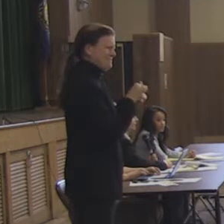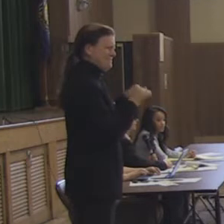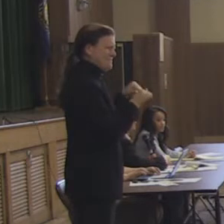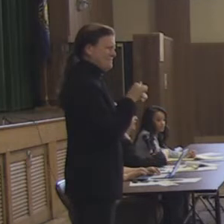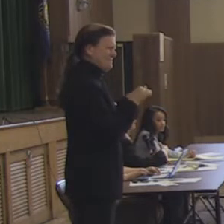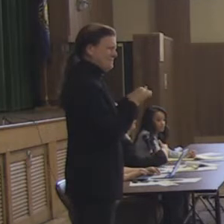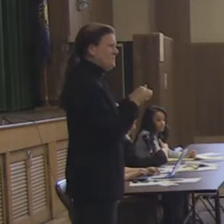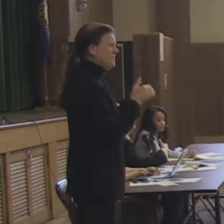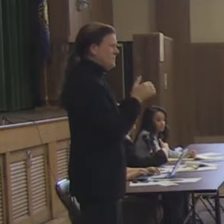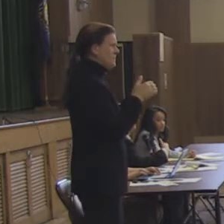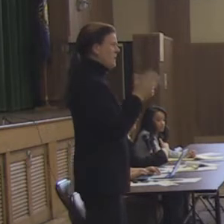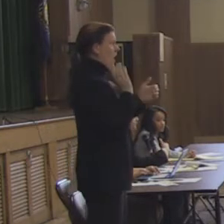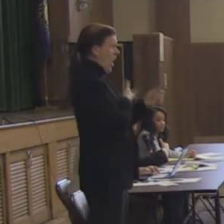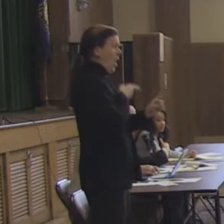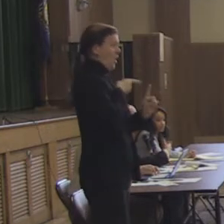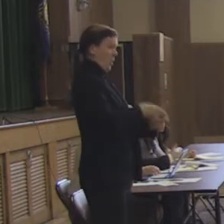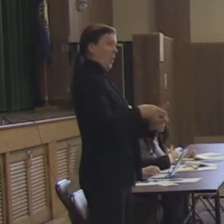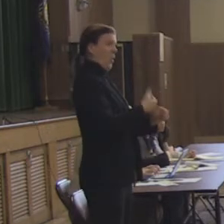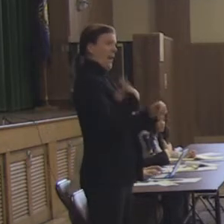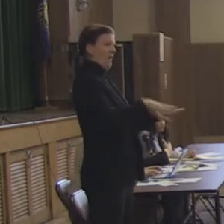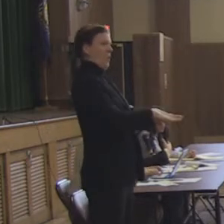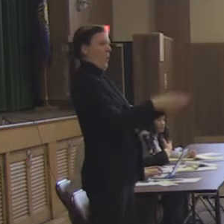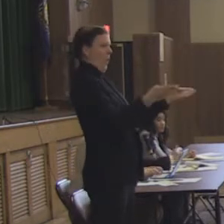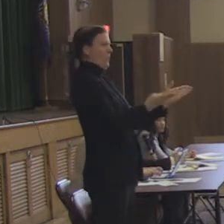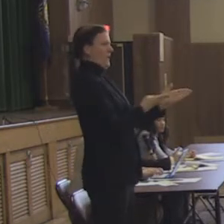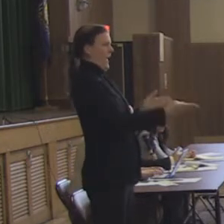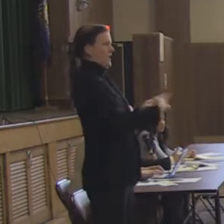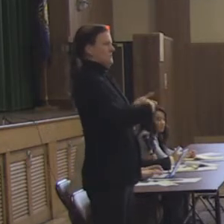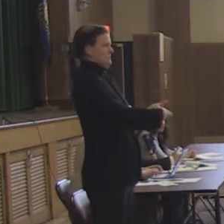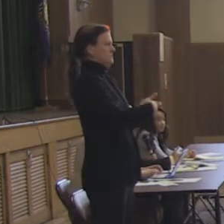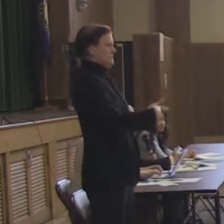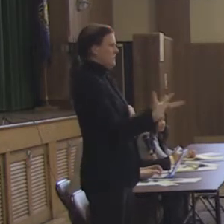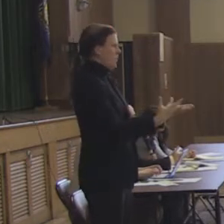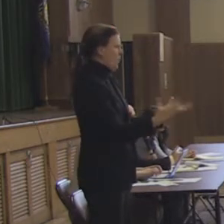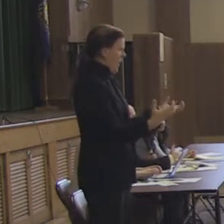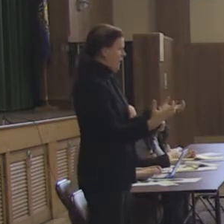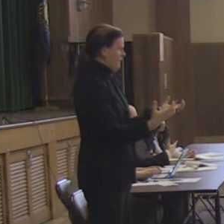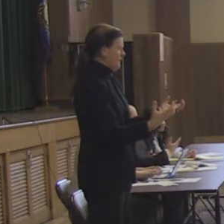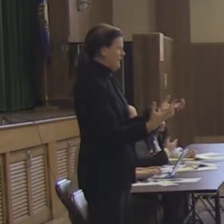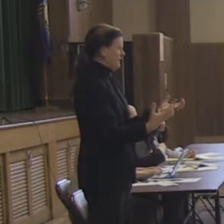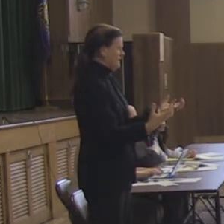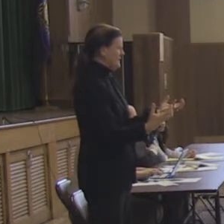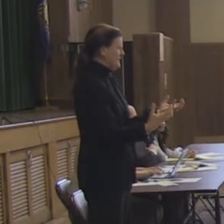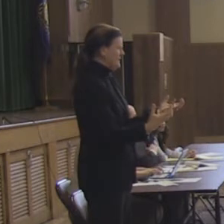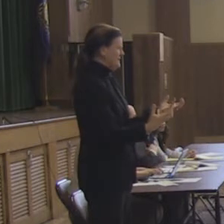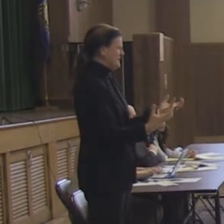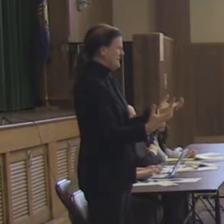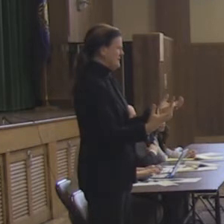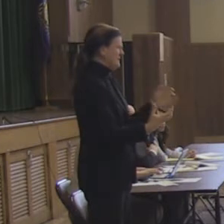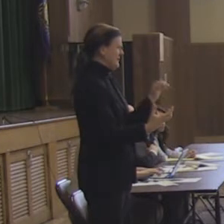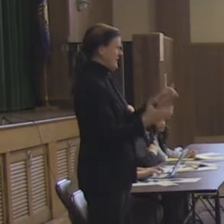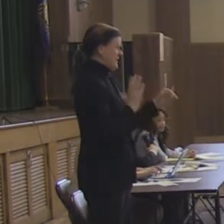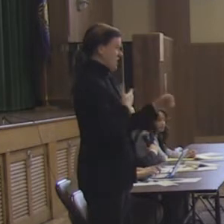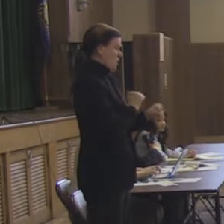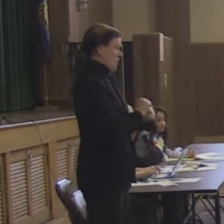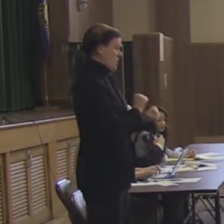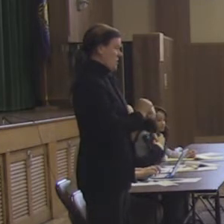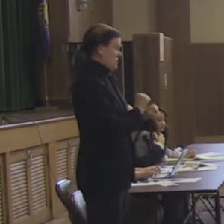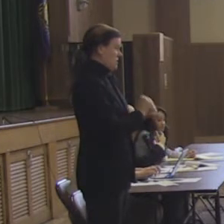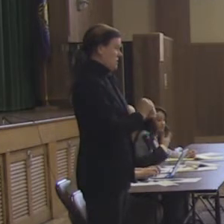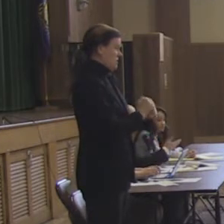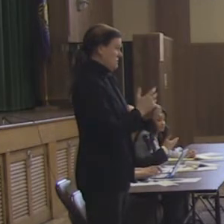want to be able to have those open public conversations, you know, because that's the nature of the work we're doing. This